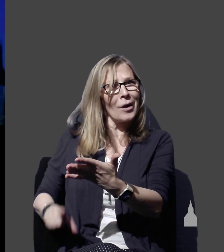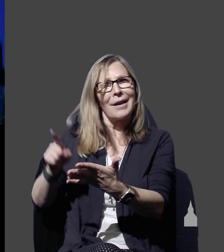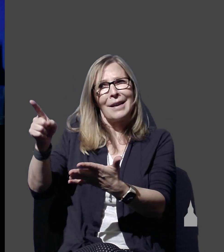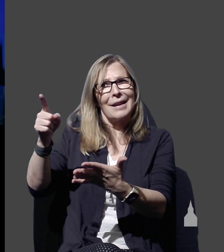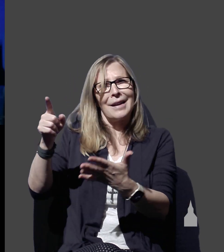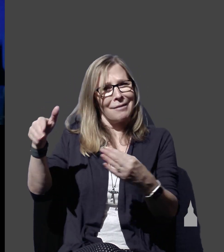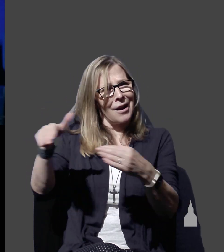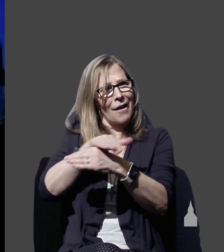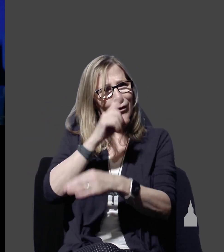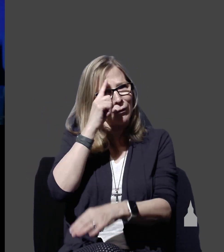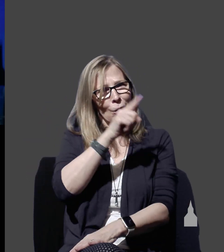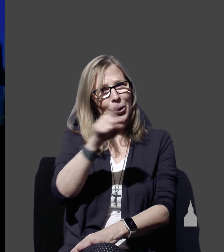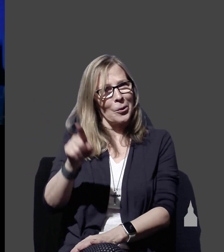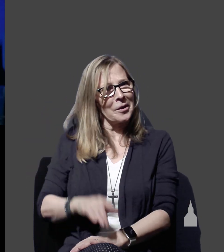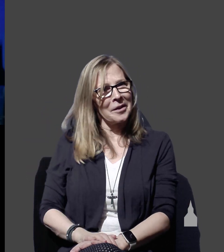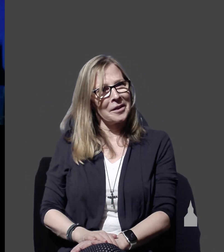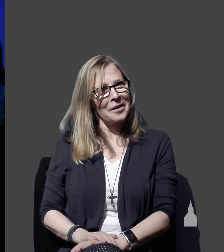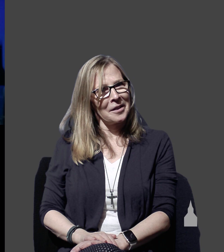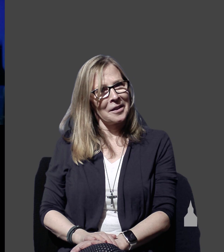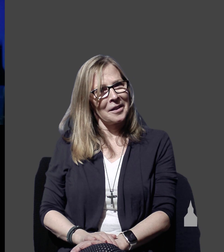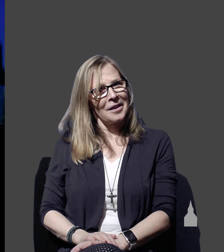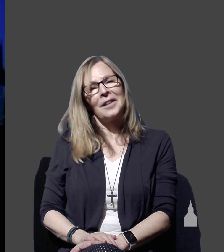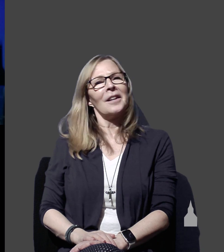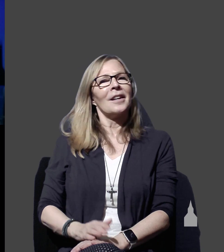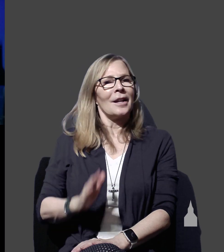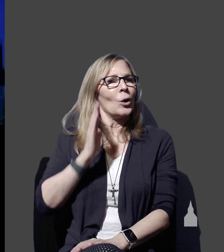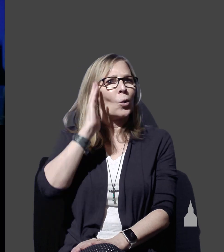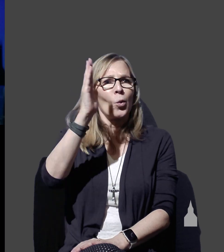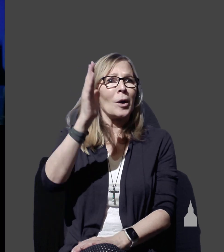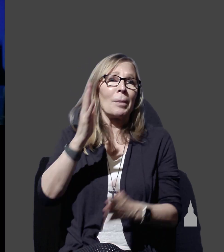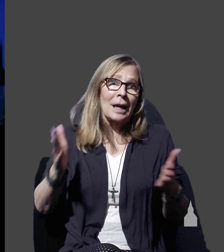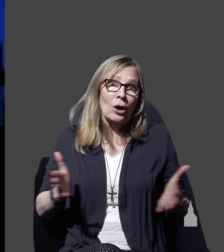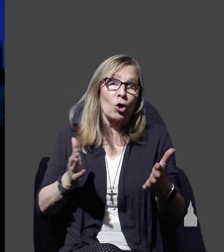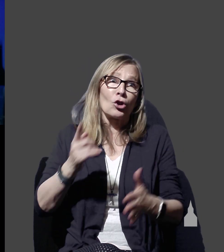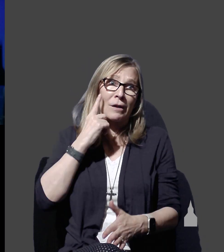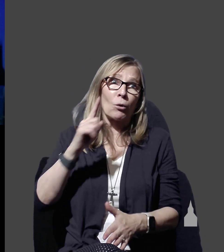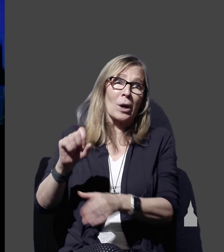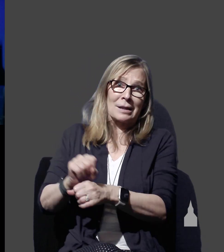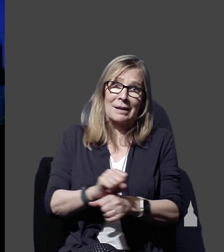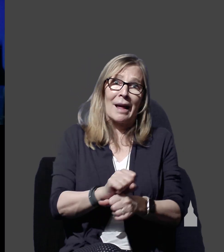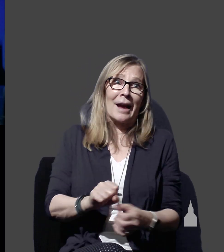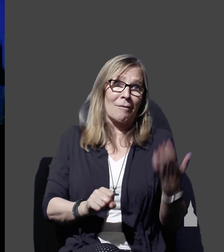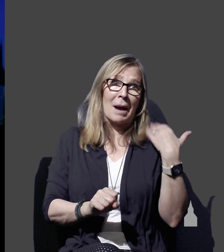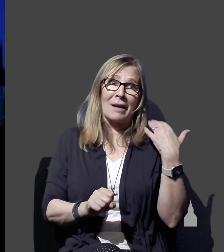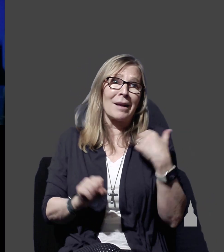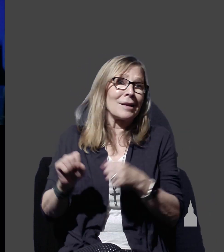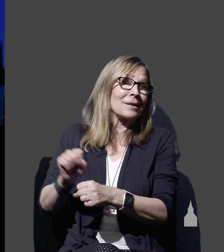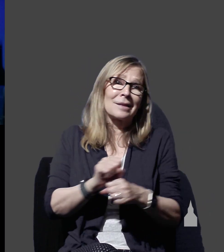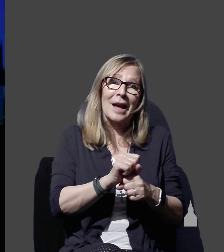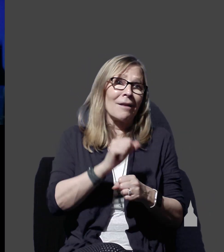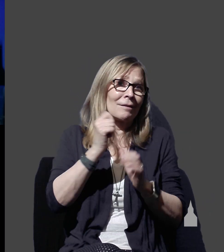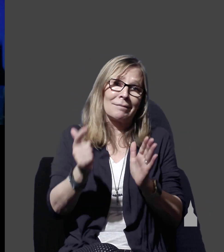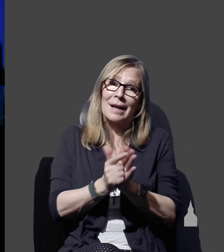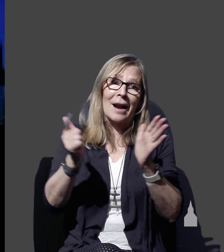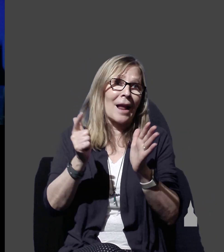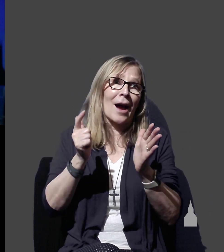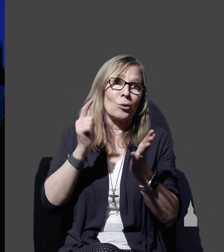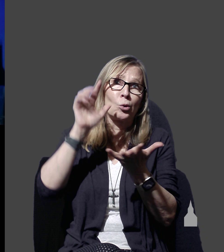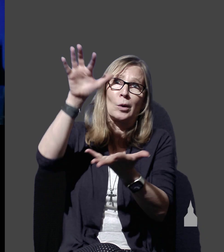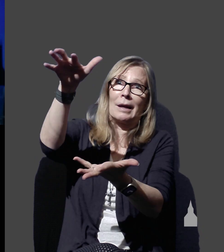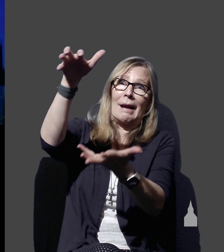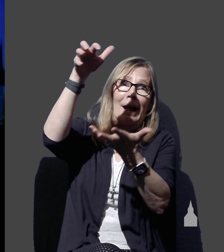got you covered. It would have been particularly encouraging for a slave because slaves weren't allowed to inherit